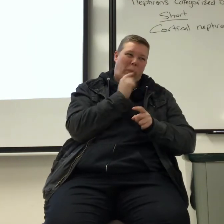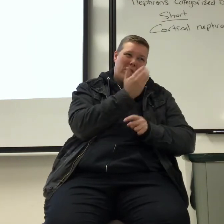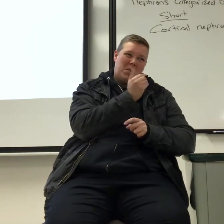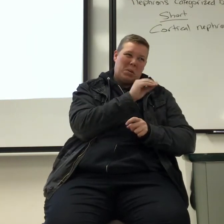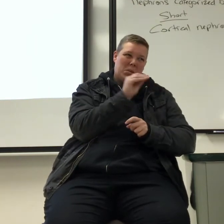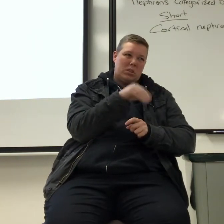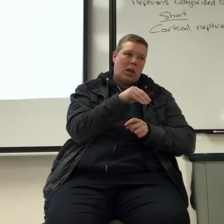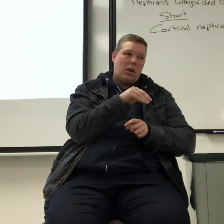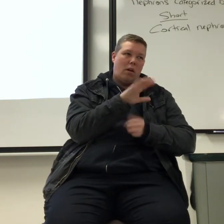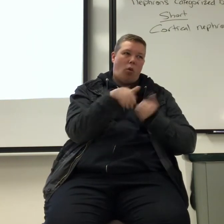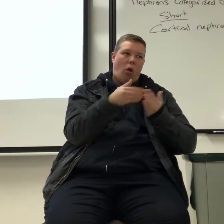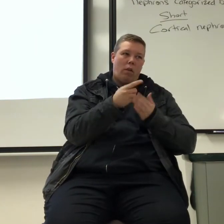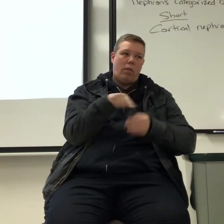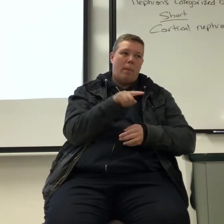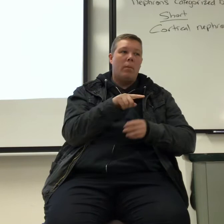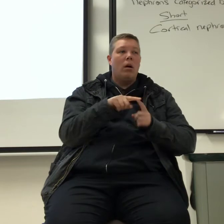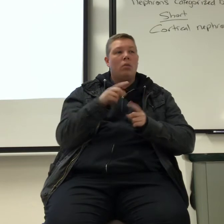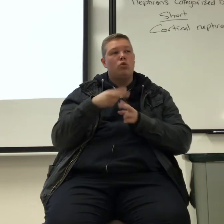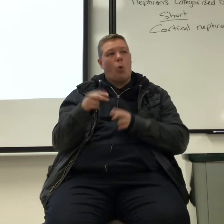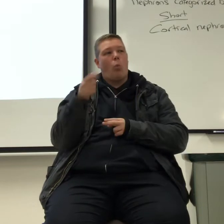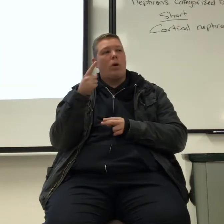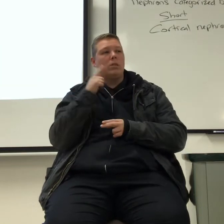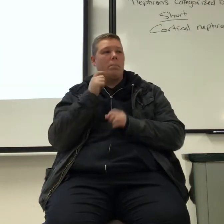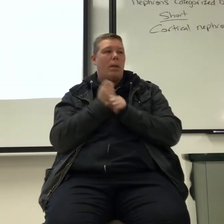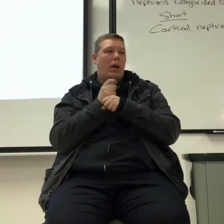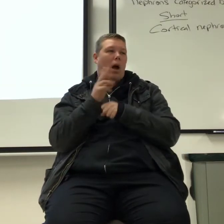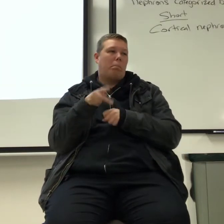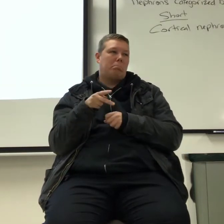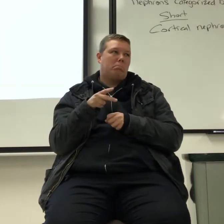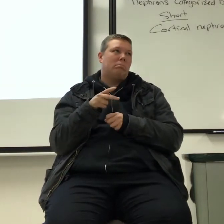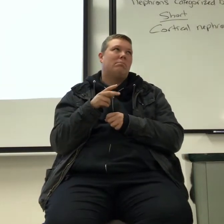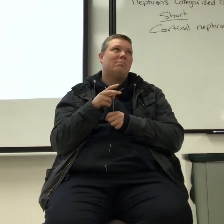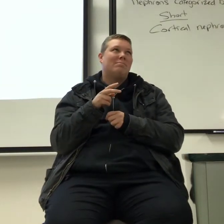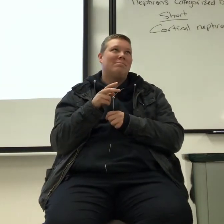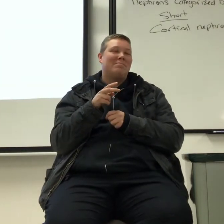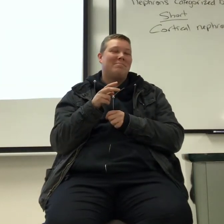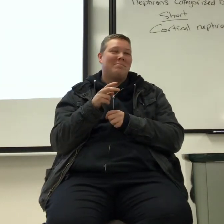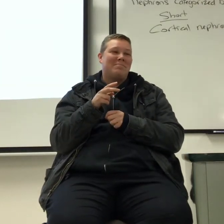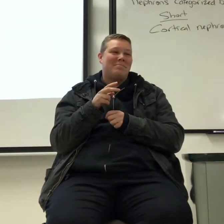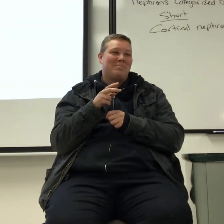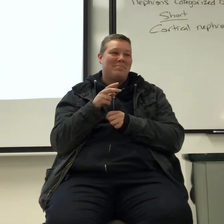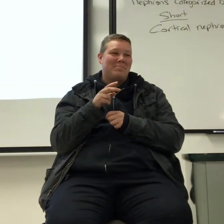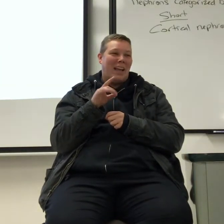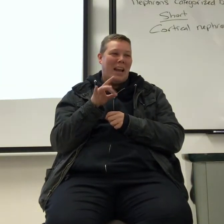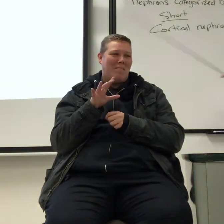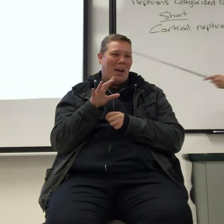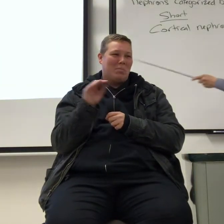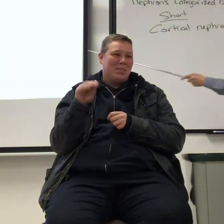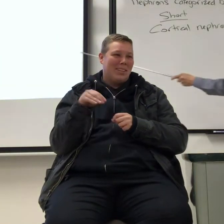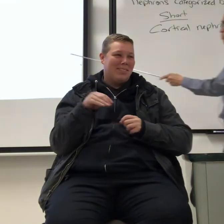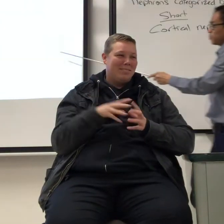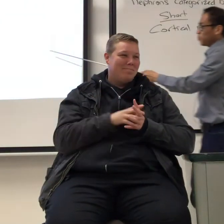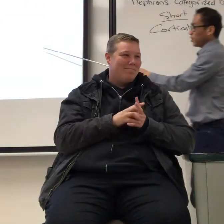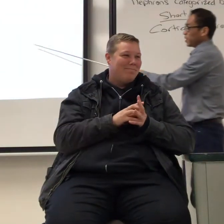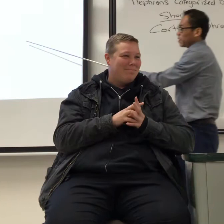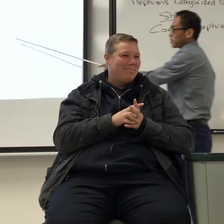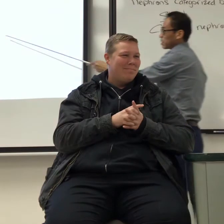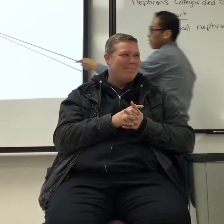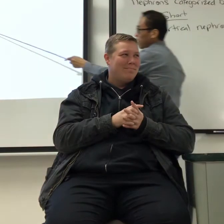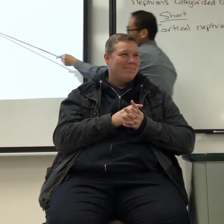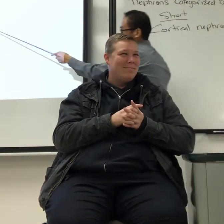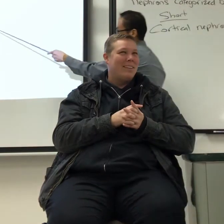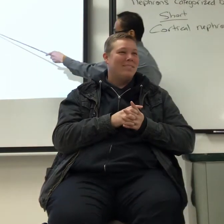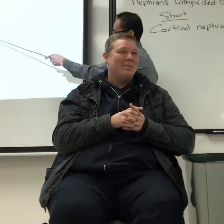because of those long loops, they can concentrate the urine better. What I'm not telling you is the medulla has this salt gradient, and when you put